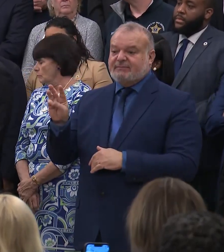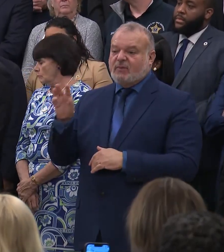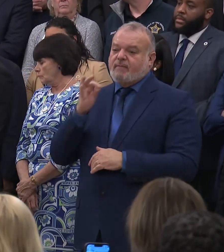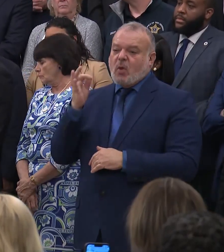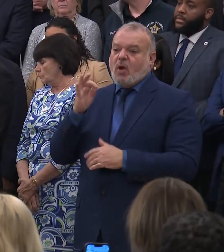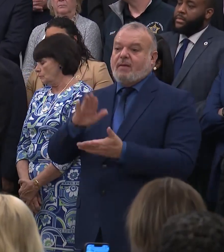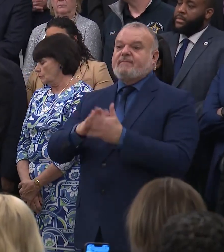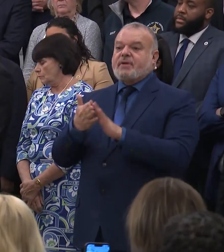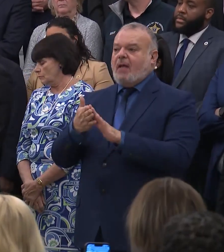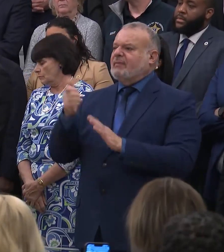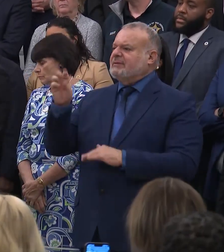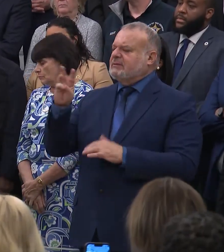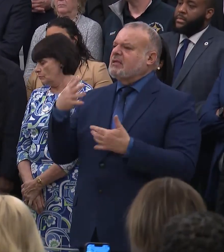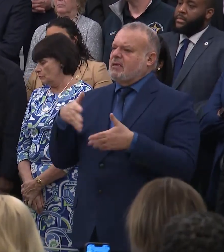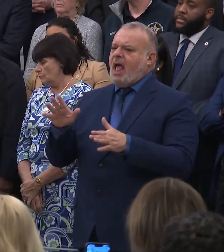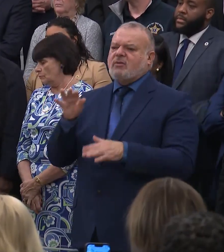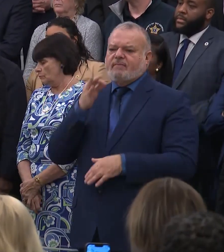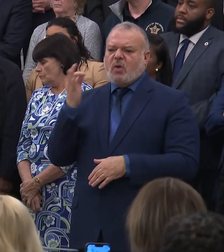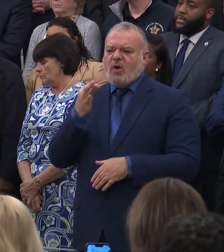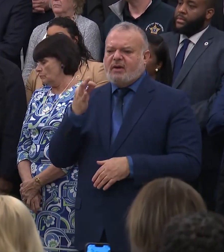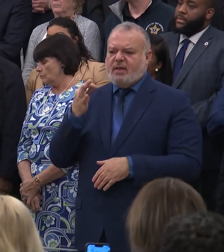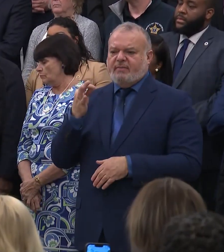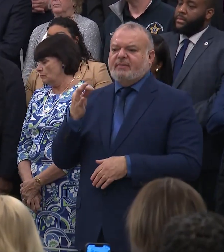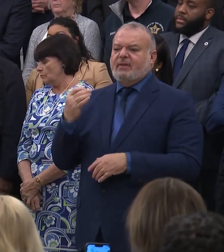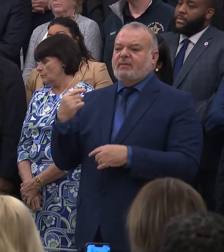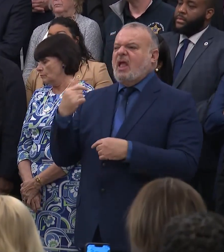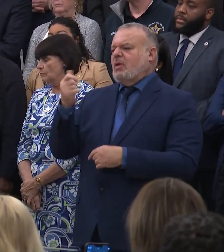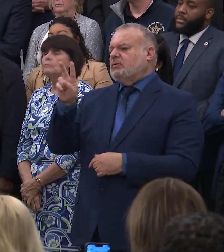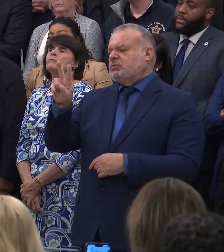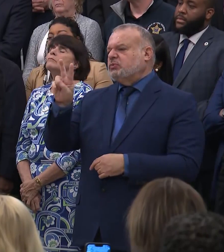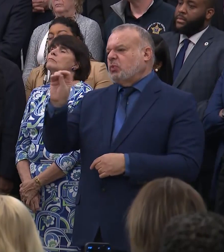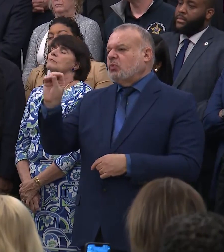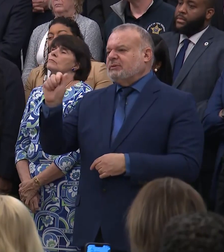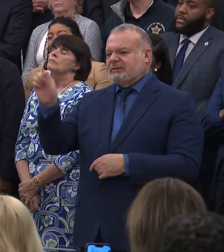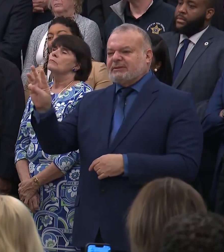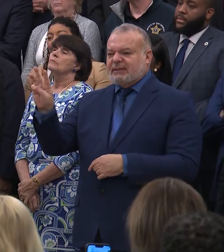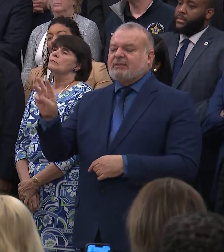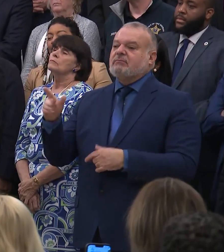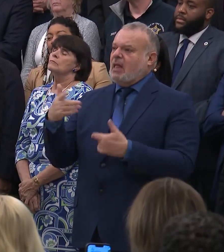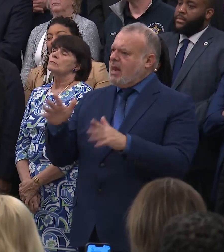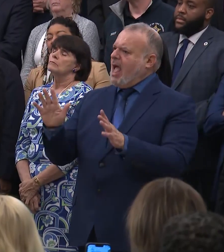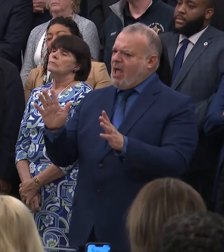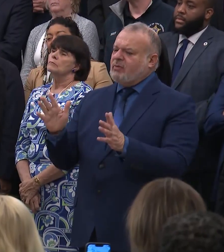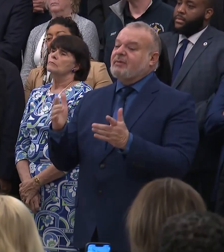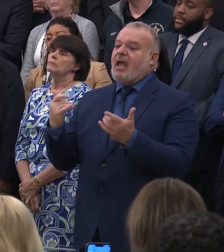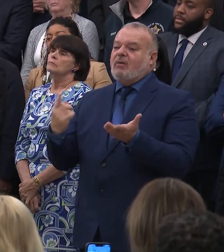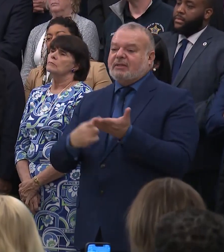finally talking about this. It is way past due, and we have a lot of ground to make up.